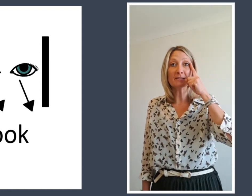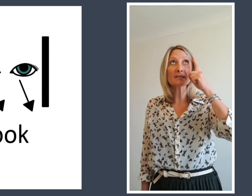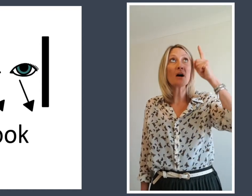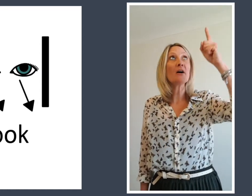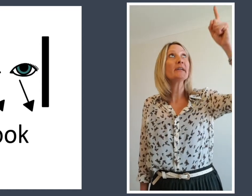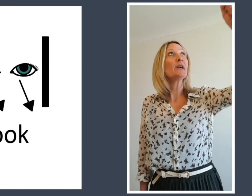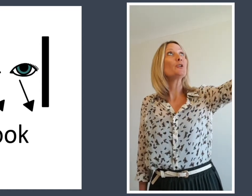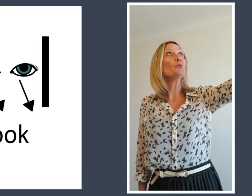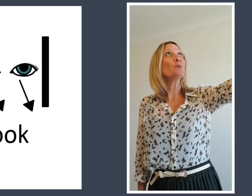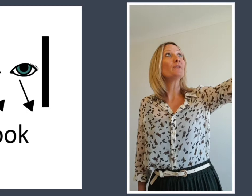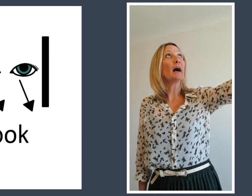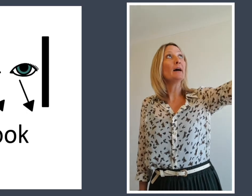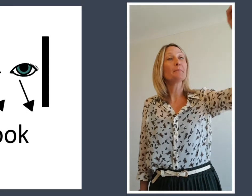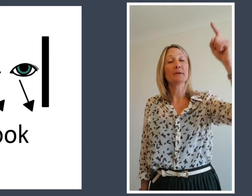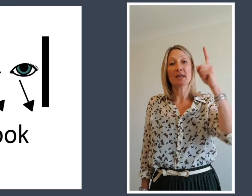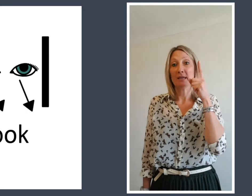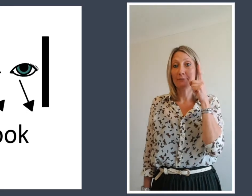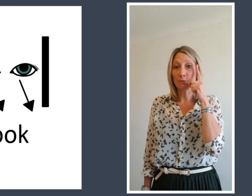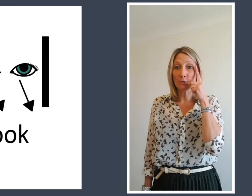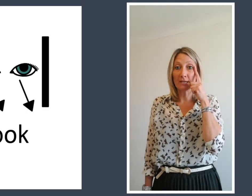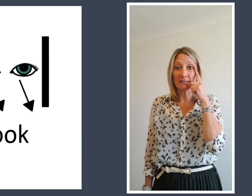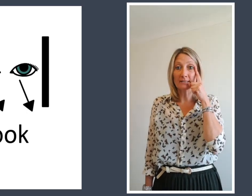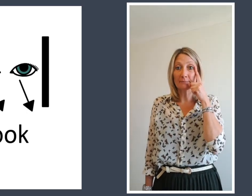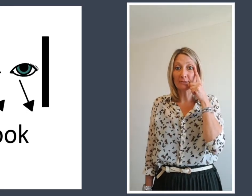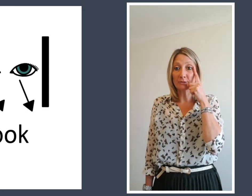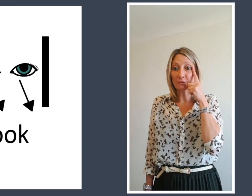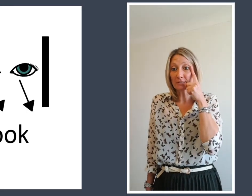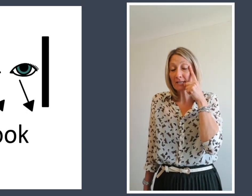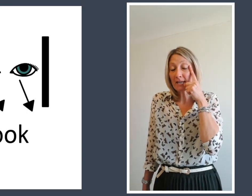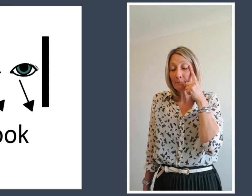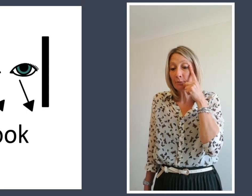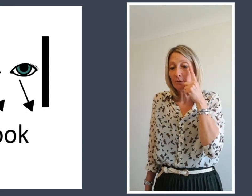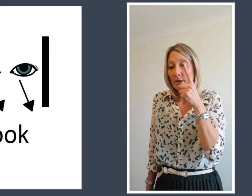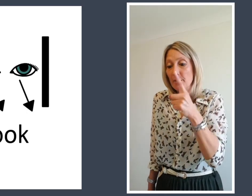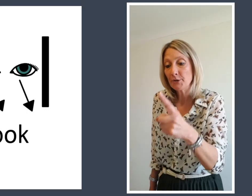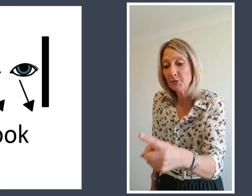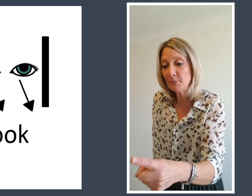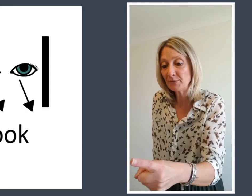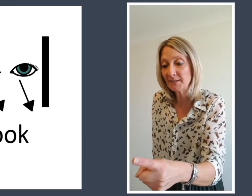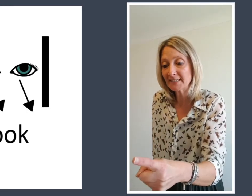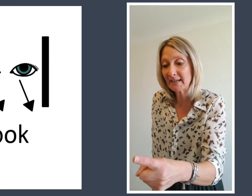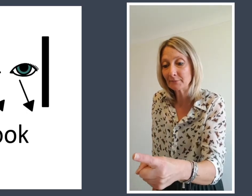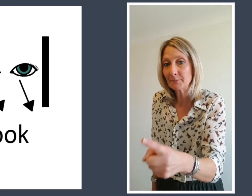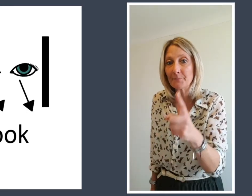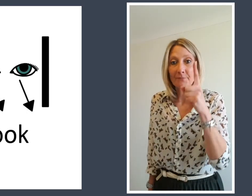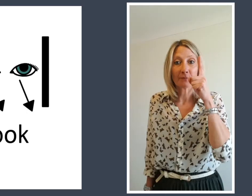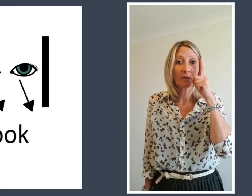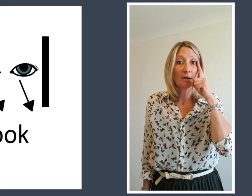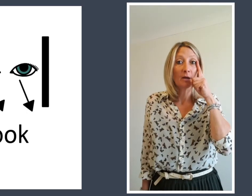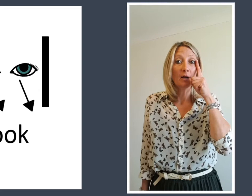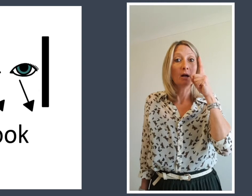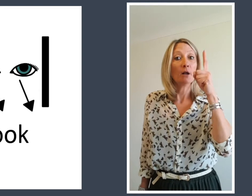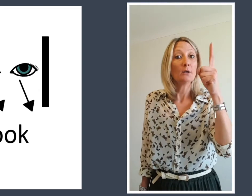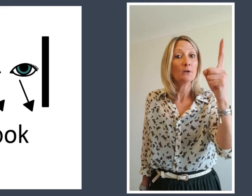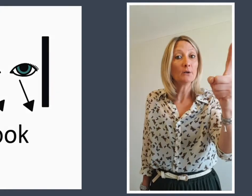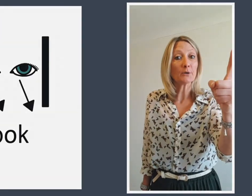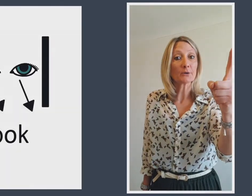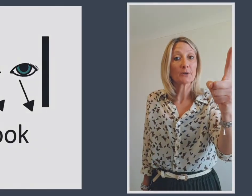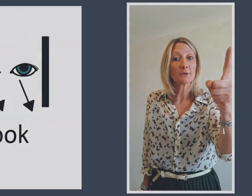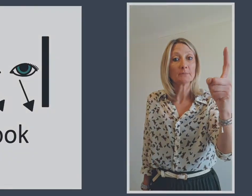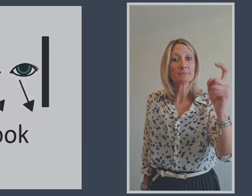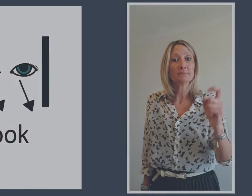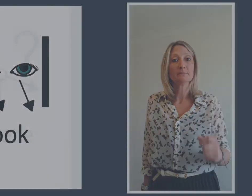up in the sky, you move it up. If you're looking at something that's on the table, you move it down.